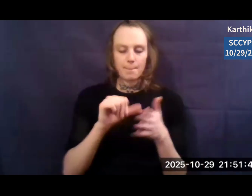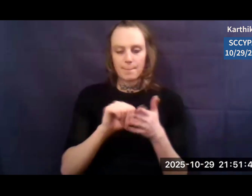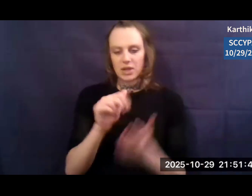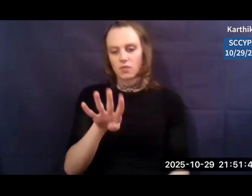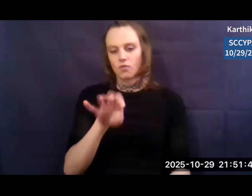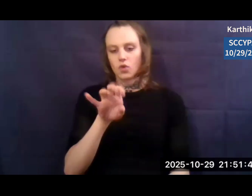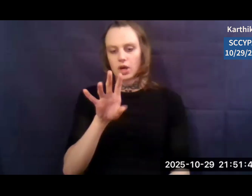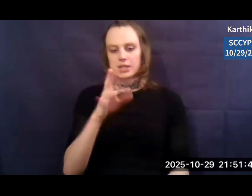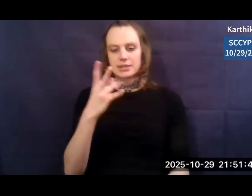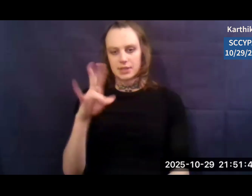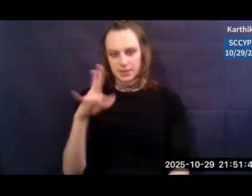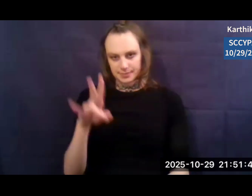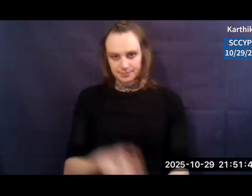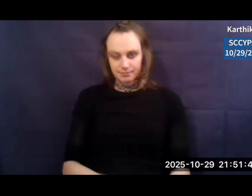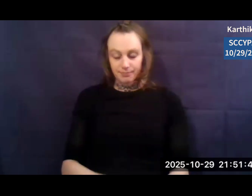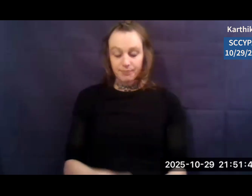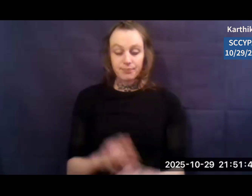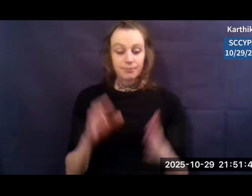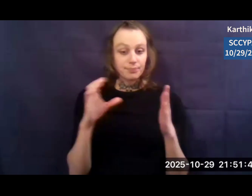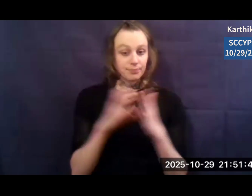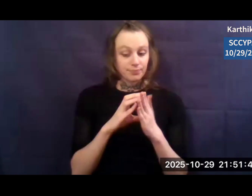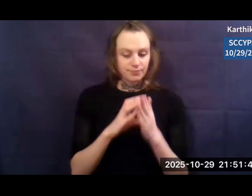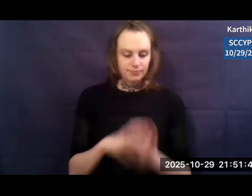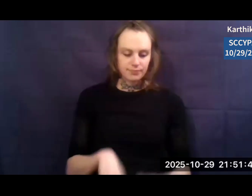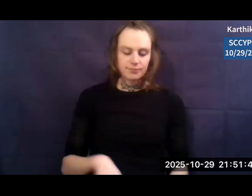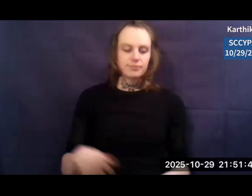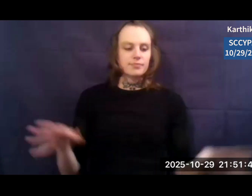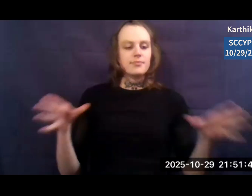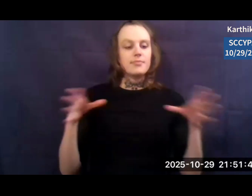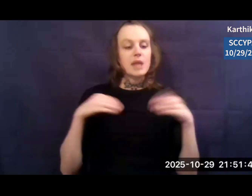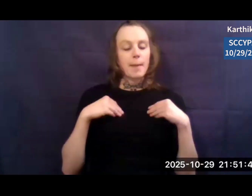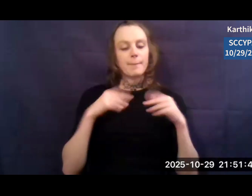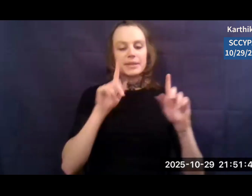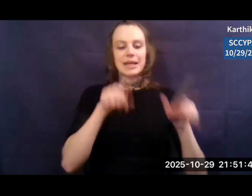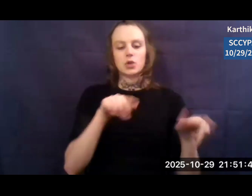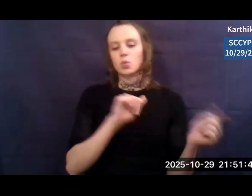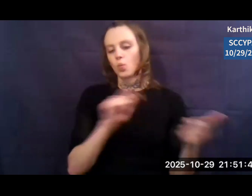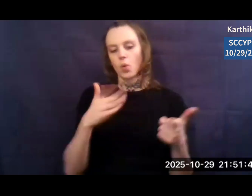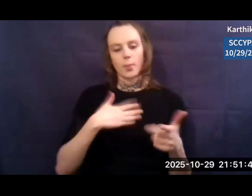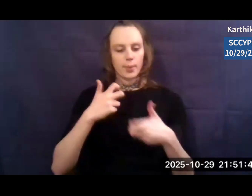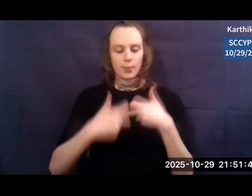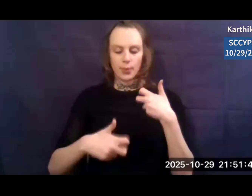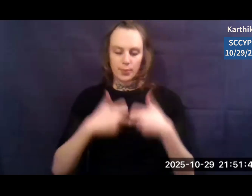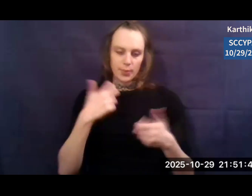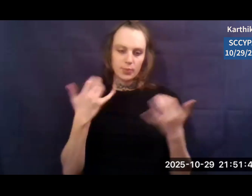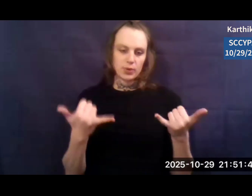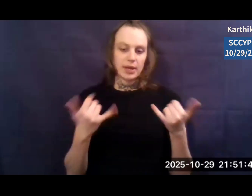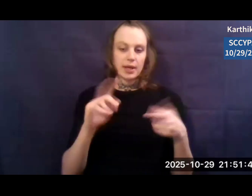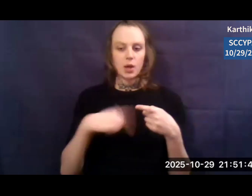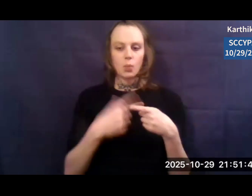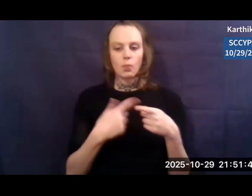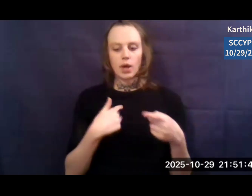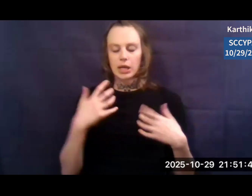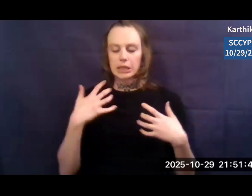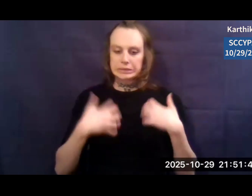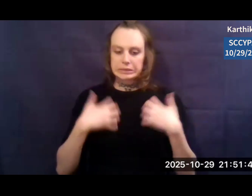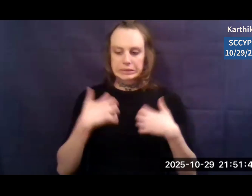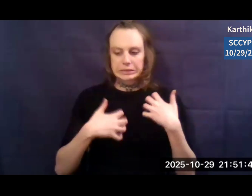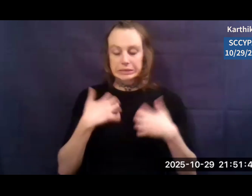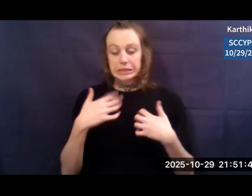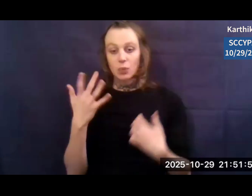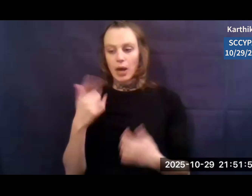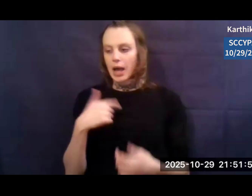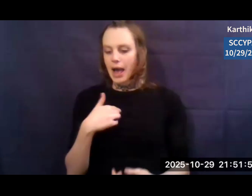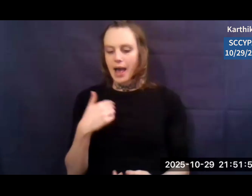417. And this passage goes, and acceptance is the answer to all my problems today. When I am disturbed, it is because I find